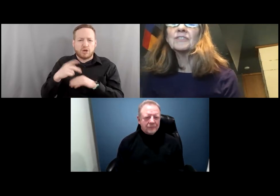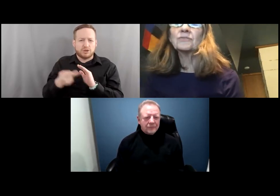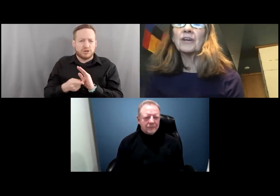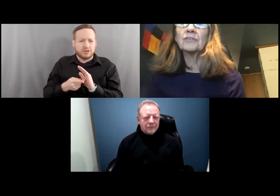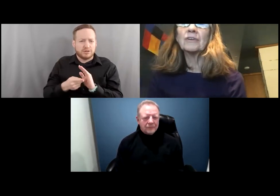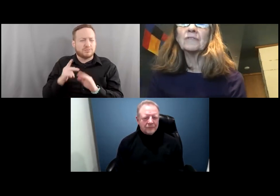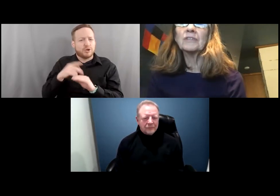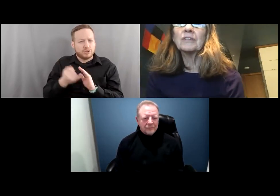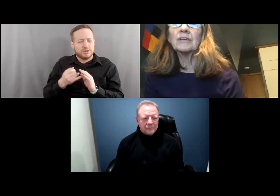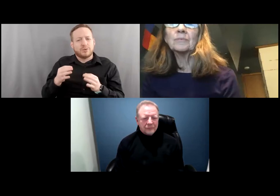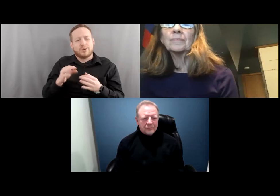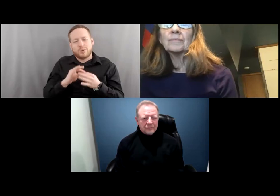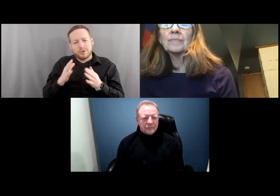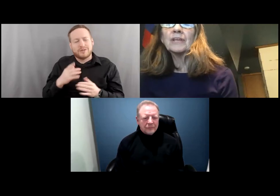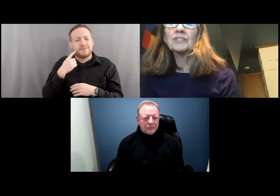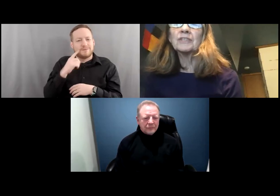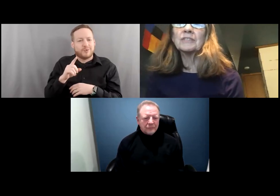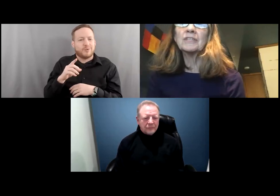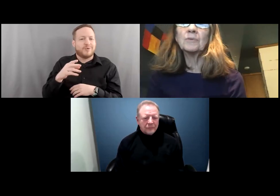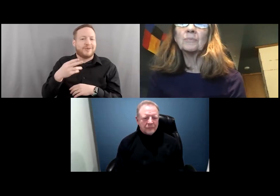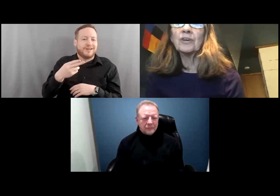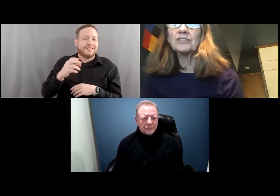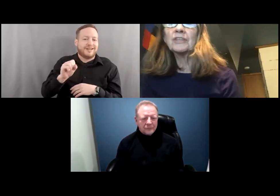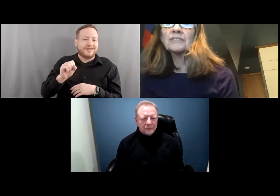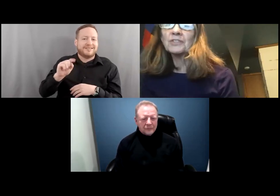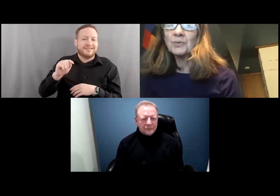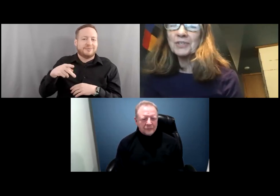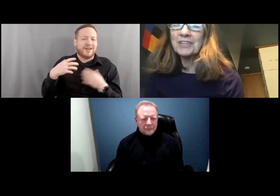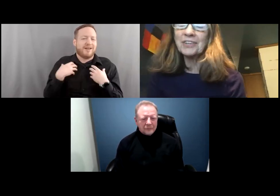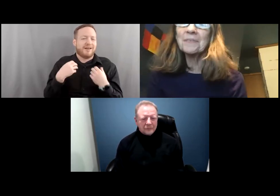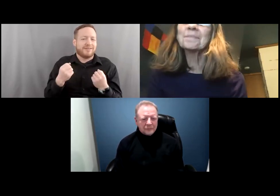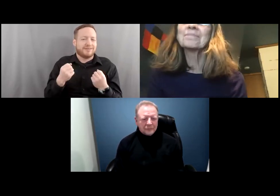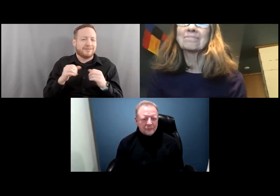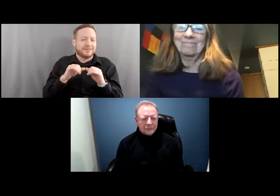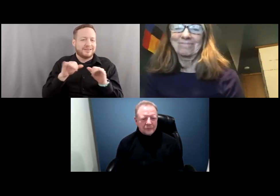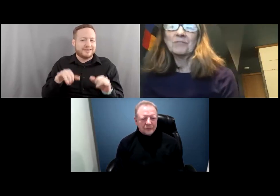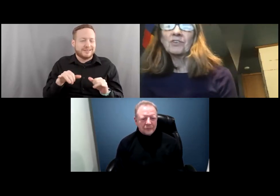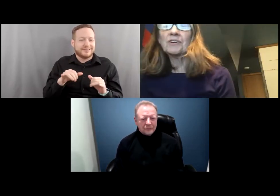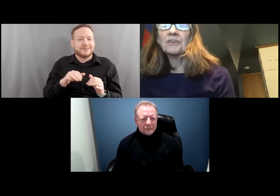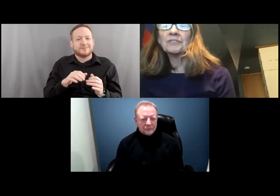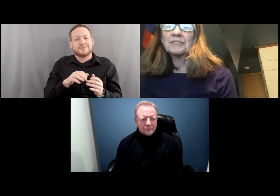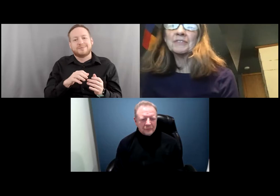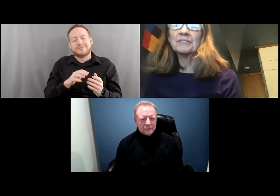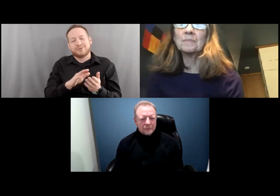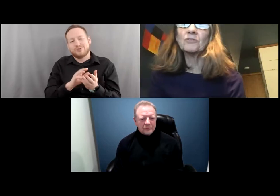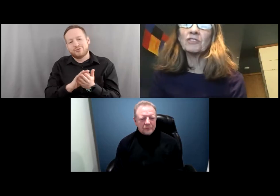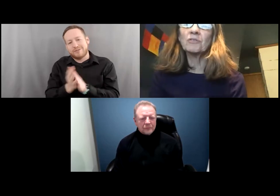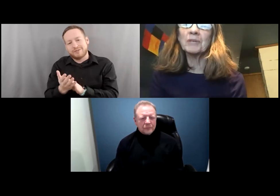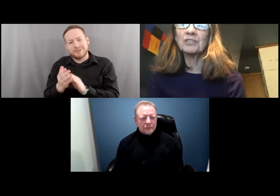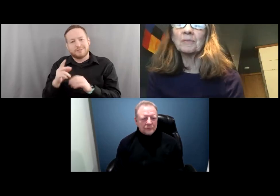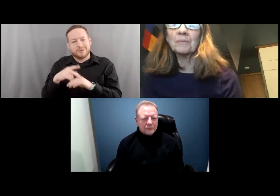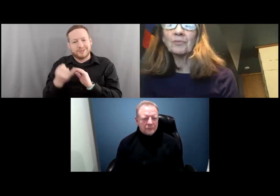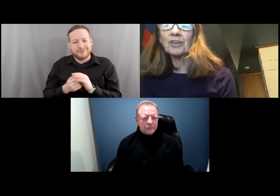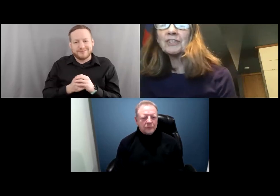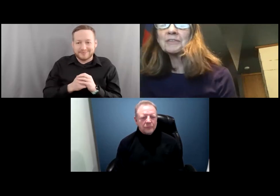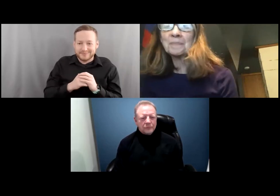She's the director of the HSTP project. She's a coordinator for our health system